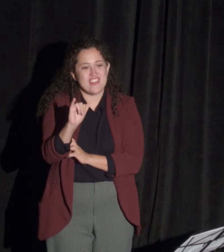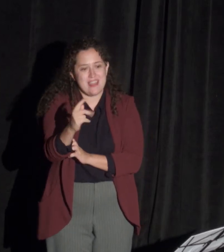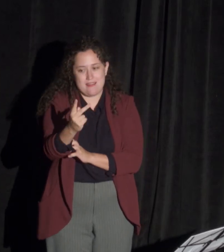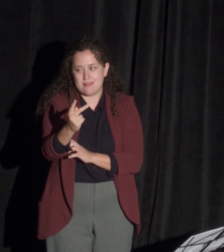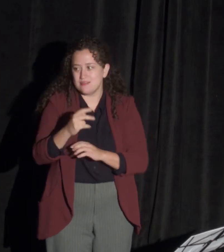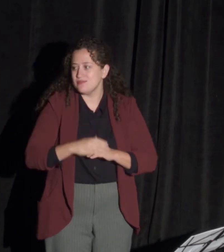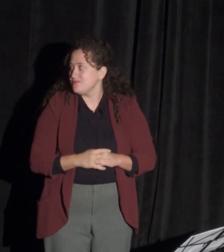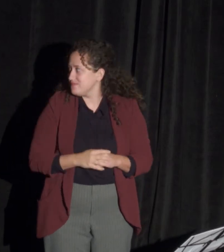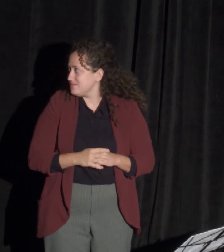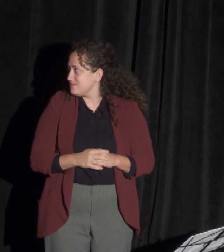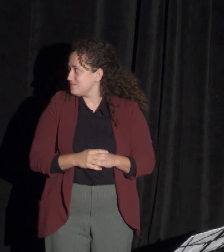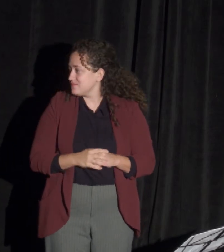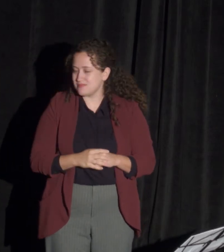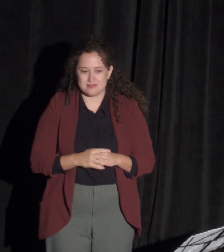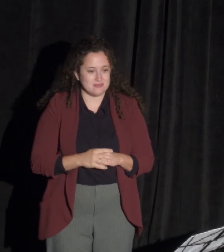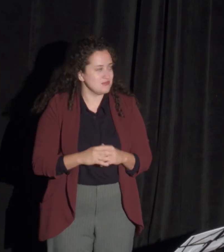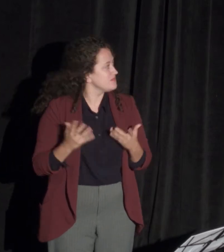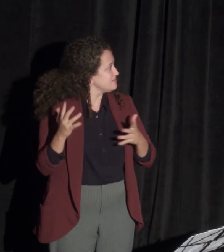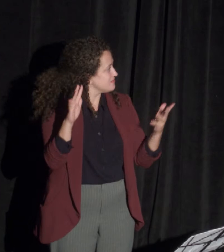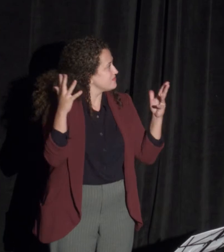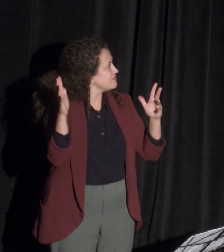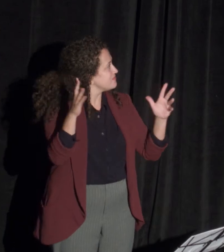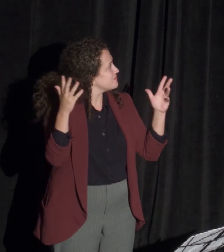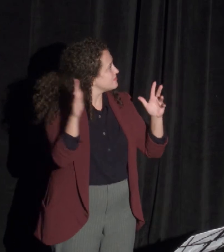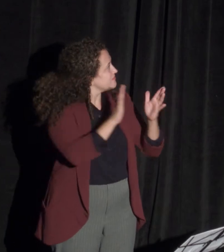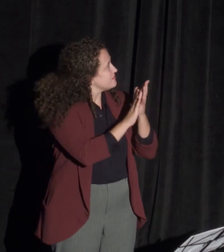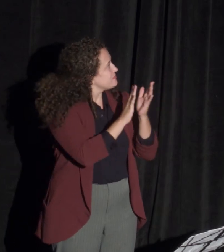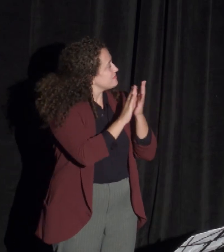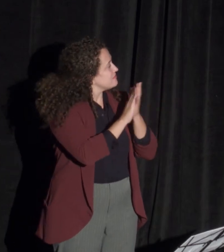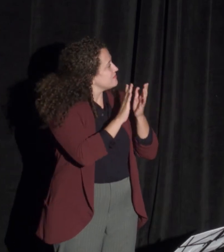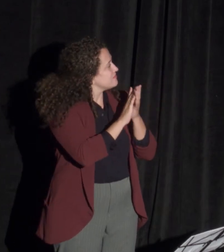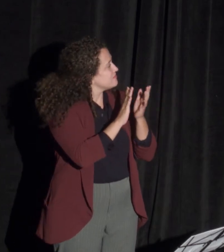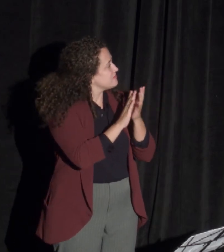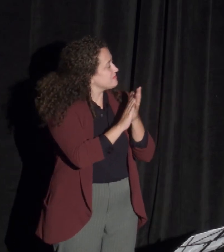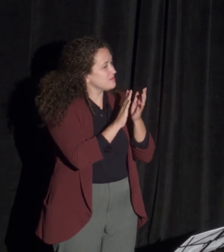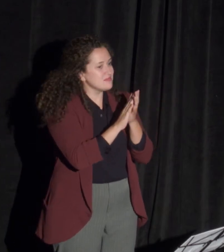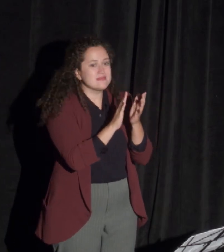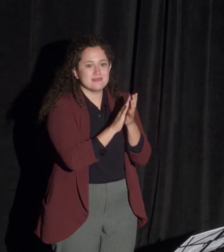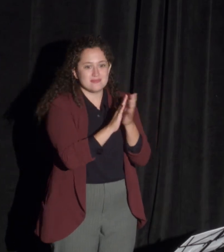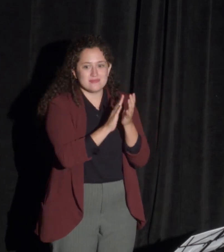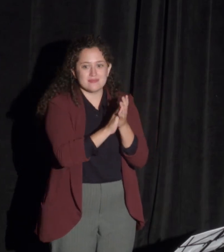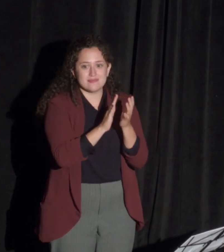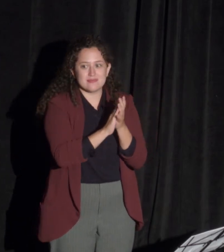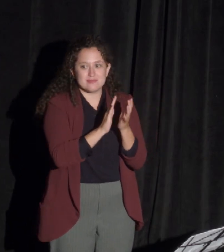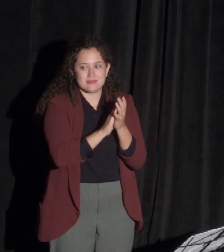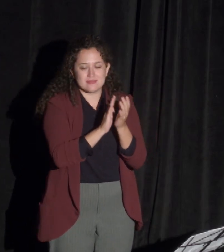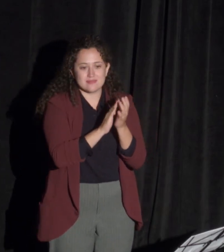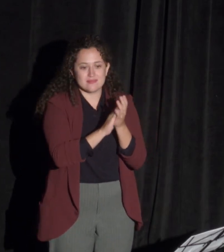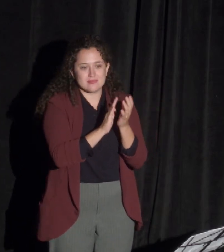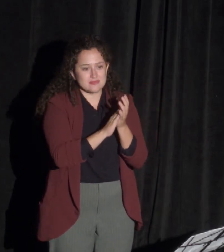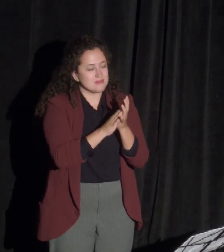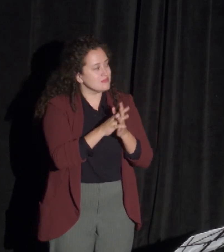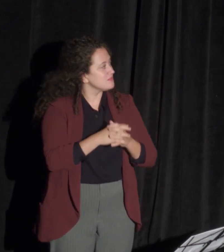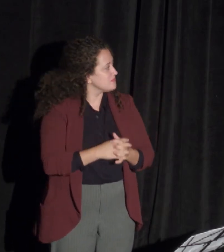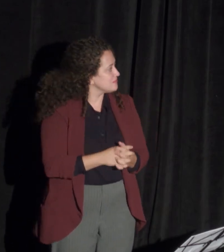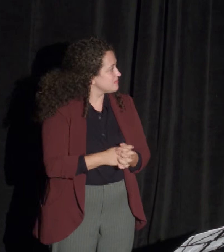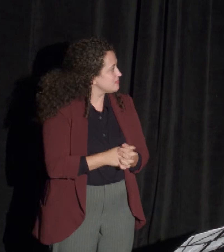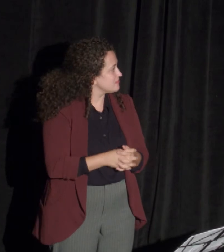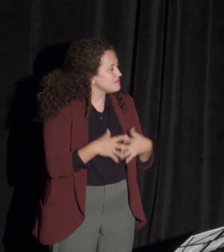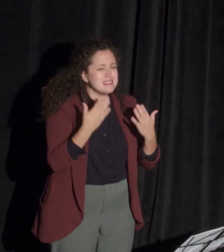Hello, everyone. so sad not to be there in person with you all,